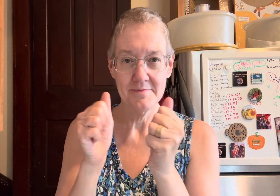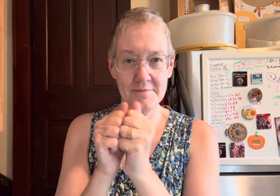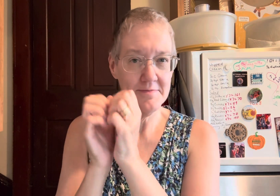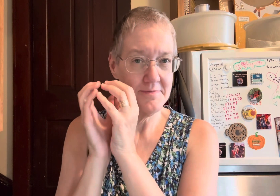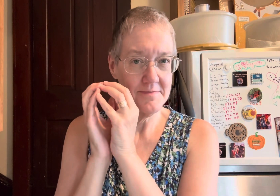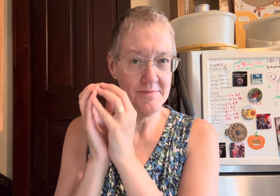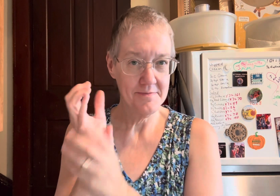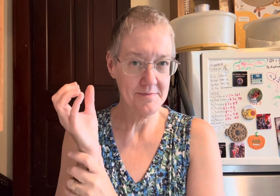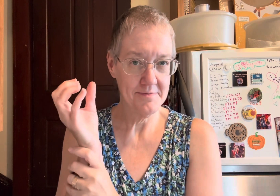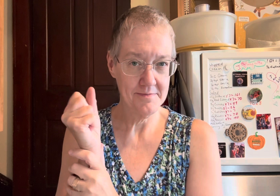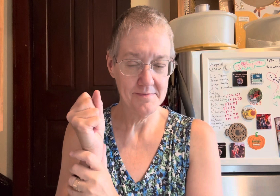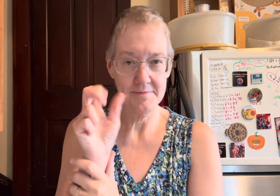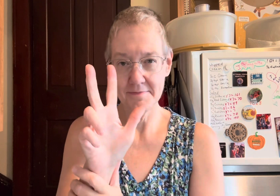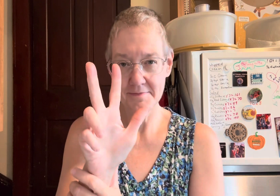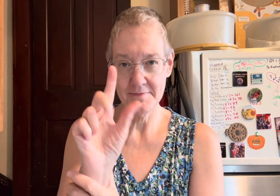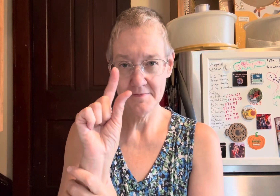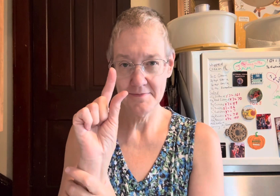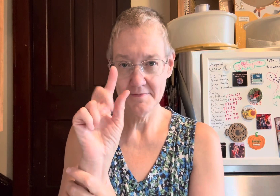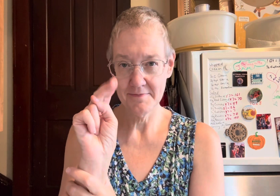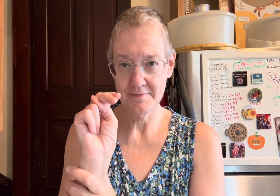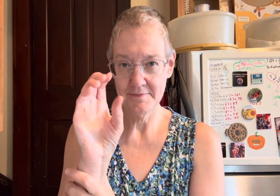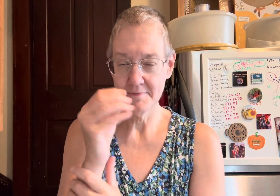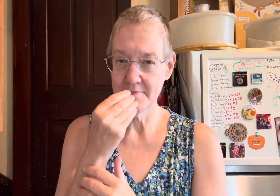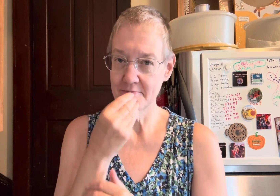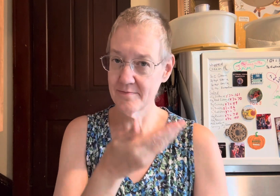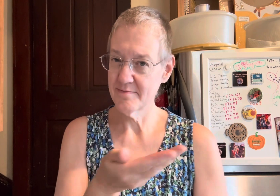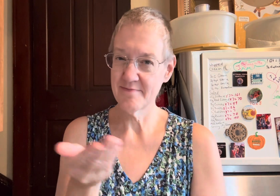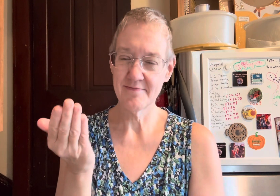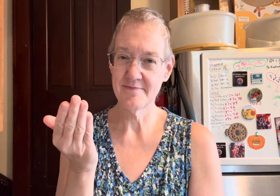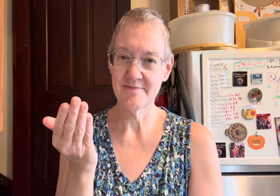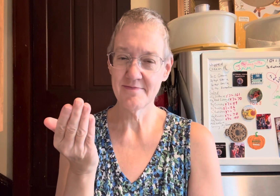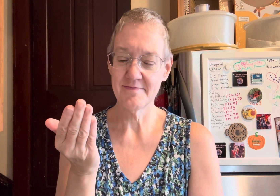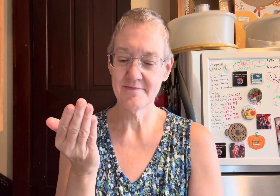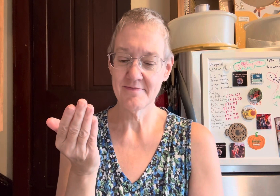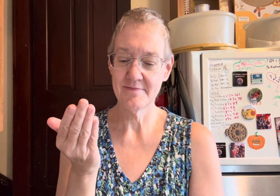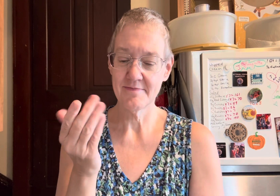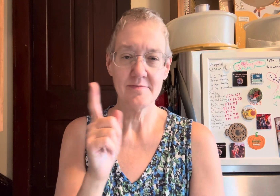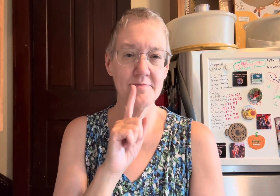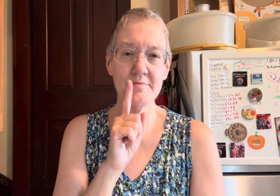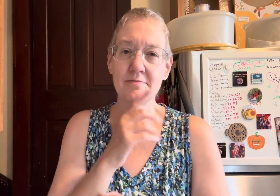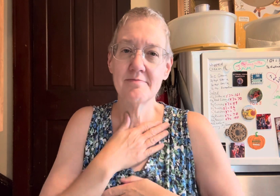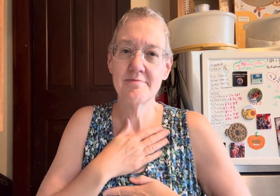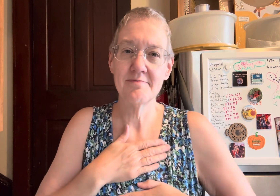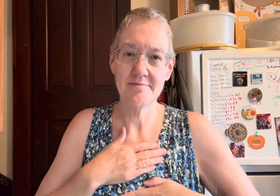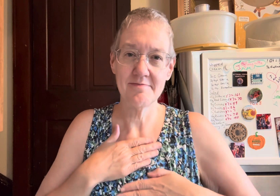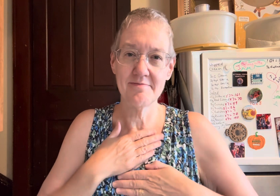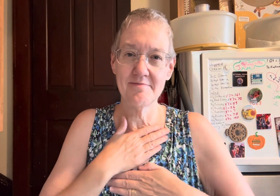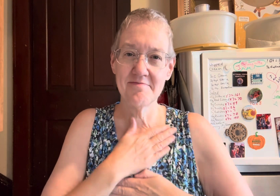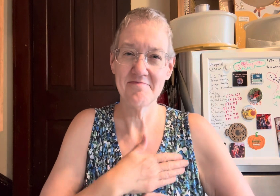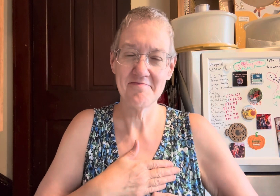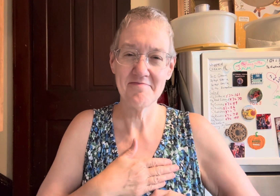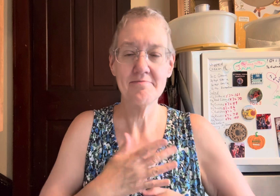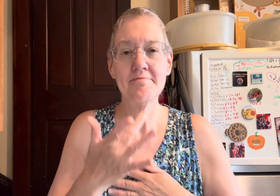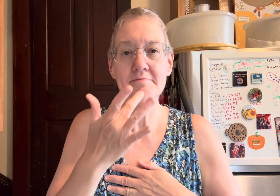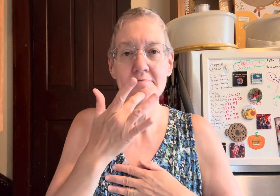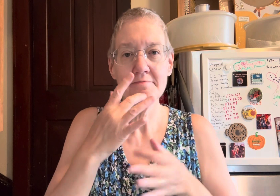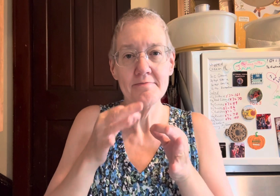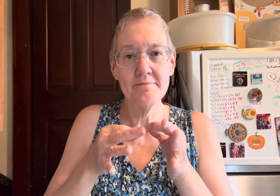dairy. Now I use the coconut milk, 3 grams of net carbs for breakfast every morning. I really enjoy it. I prefer